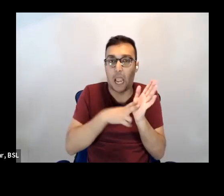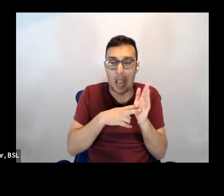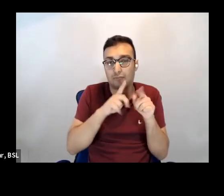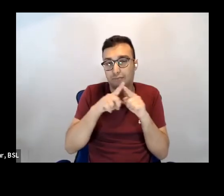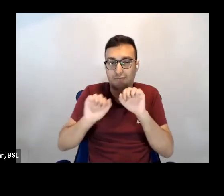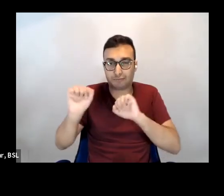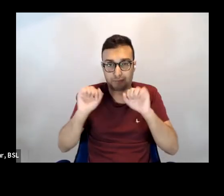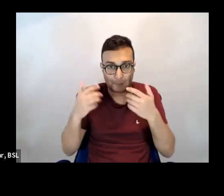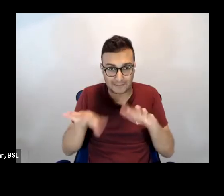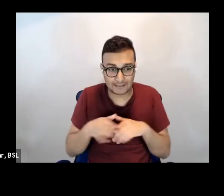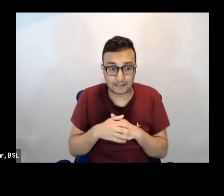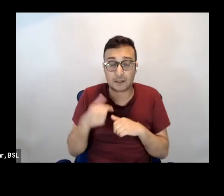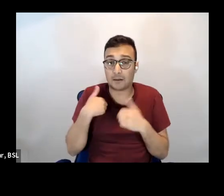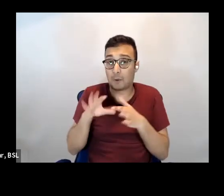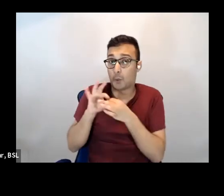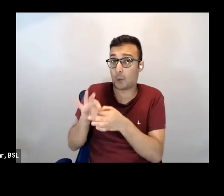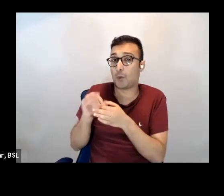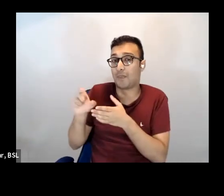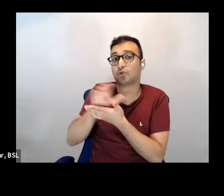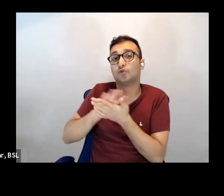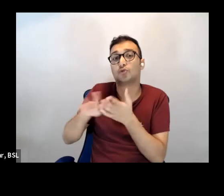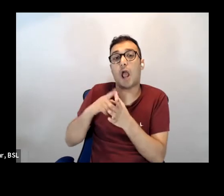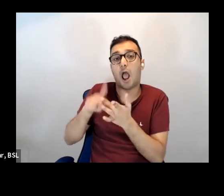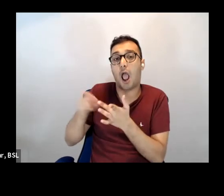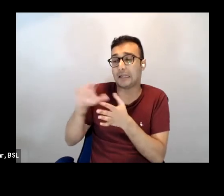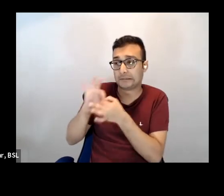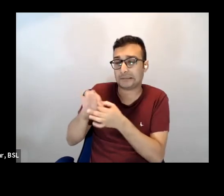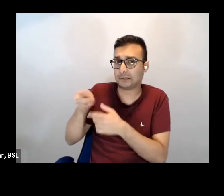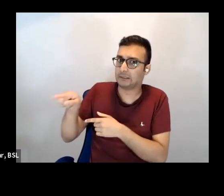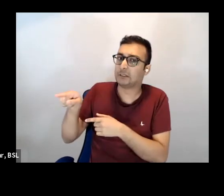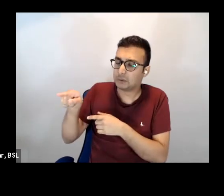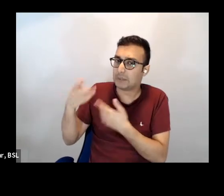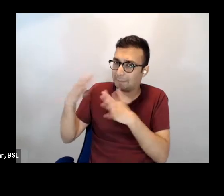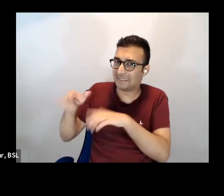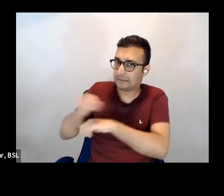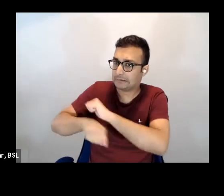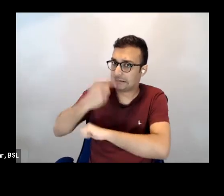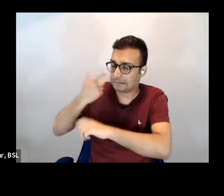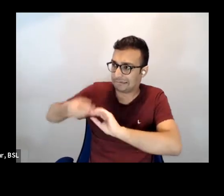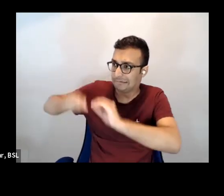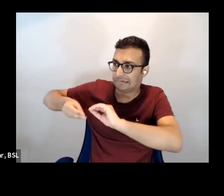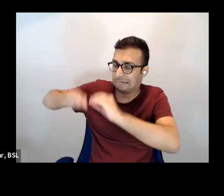have really played a core role in developing the tool and the process.